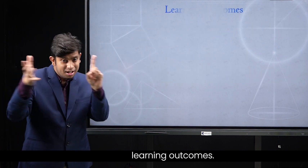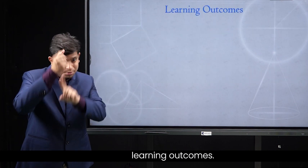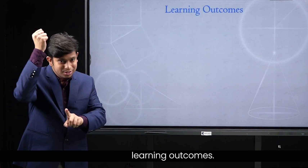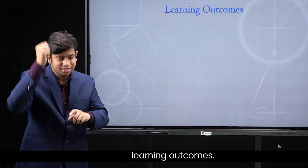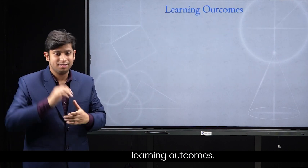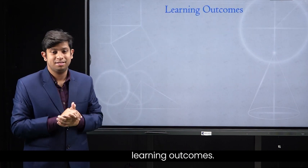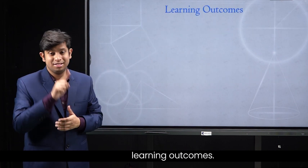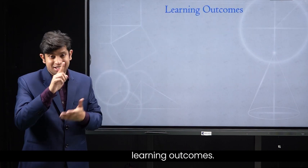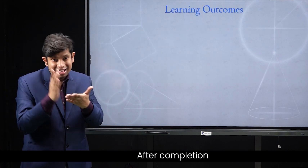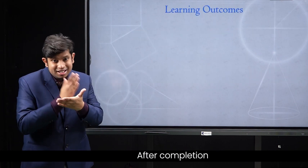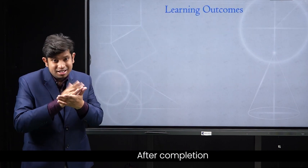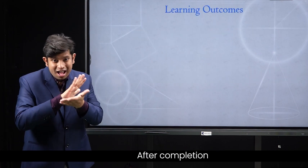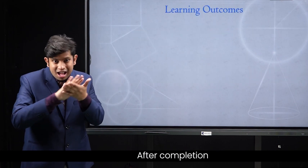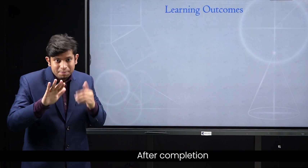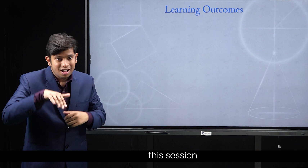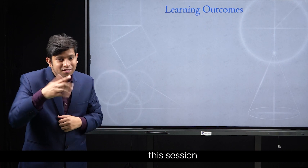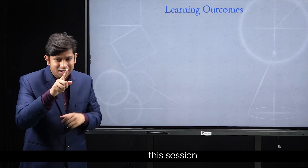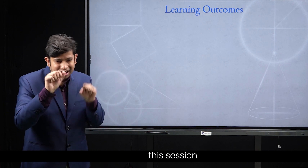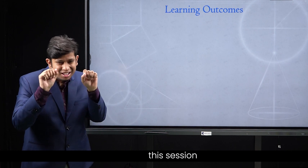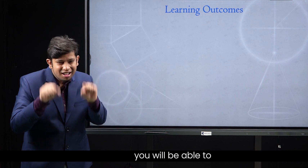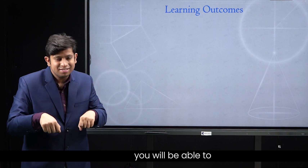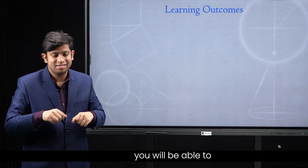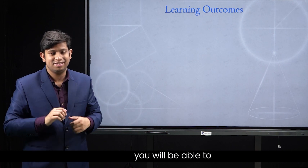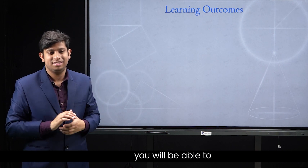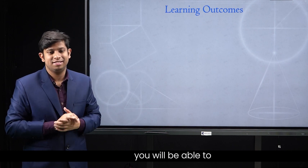Learning outcomes. After completion of this session, you will be able to